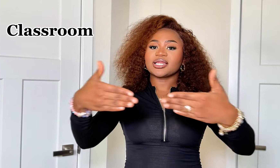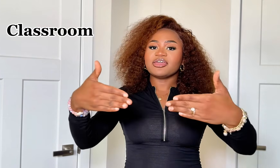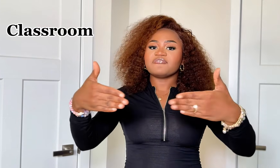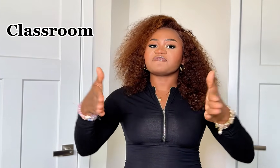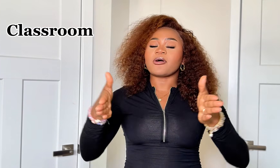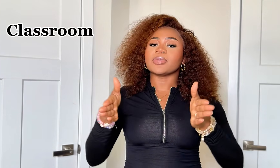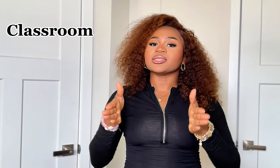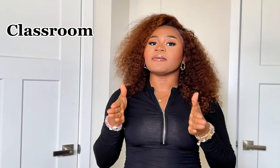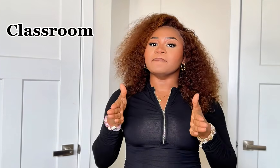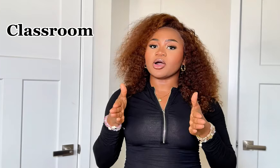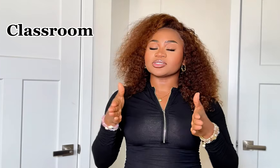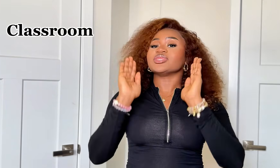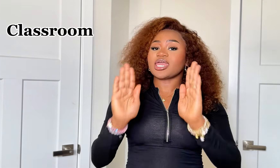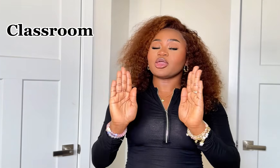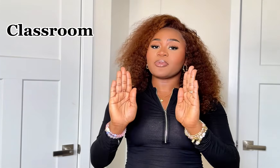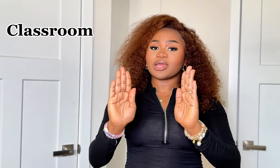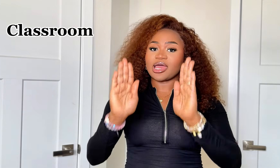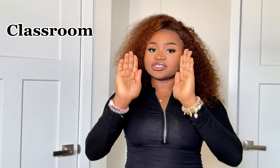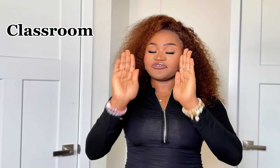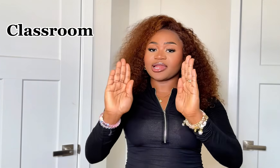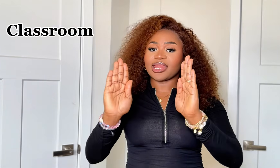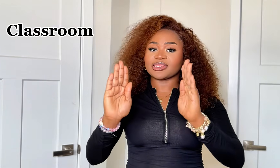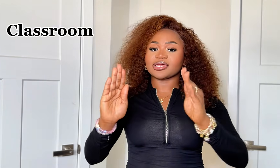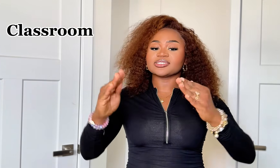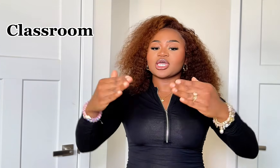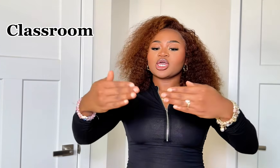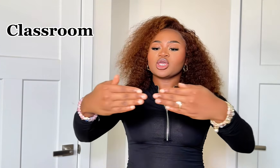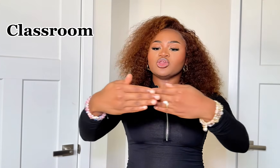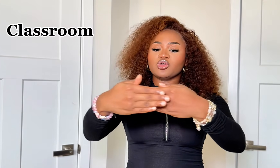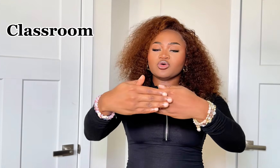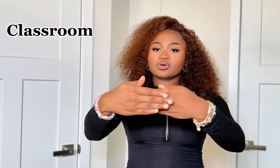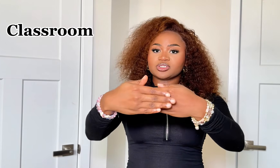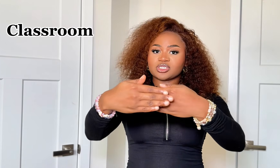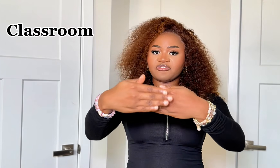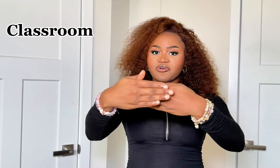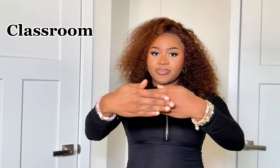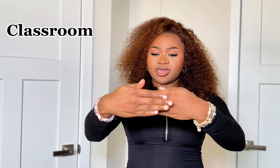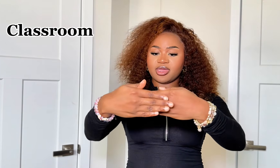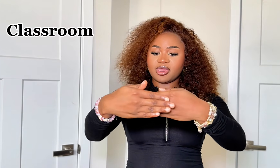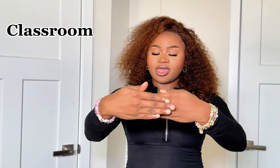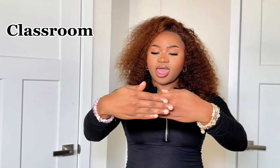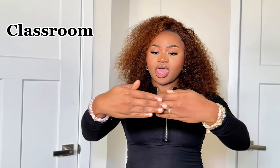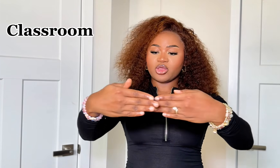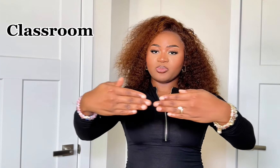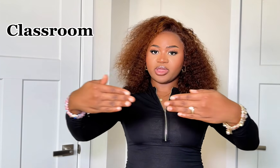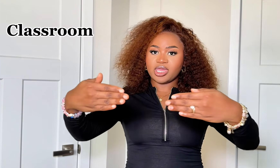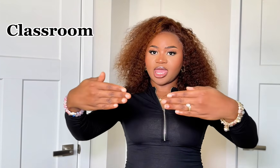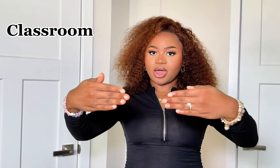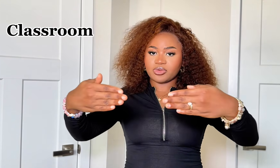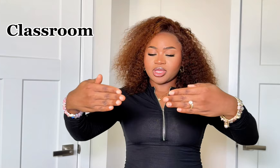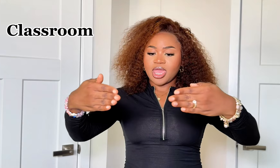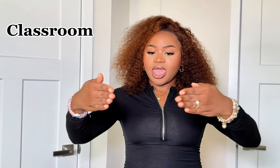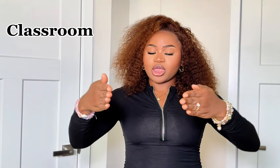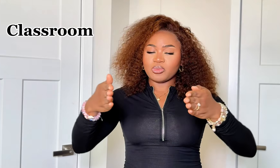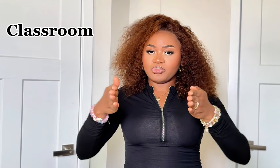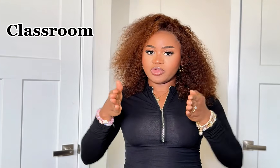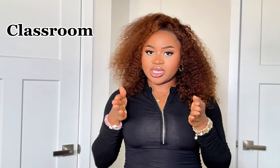basically forming a box. You take your both hands flat like this, you start from here and you bring it out and you bring it